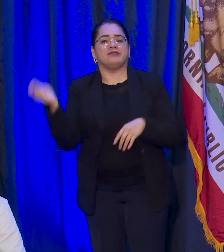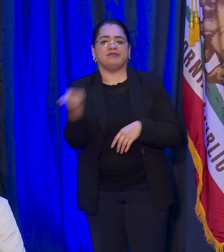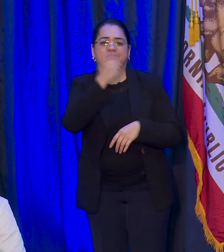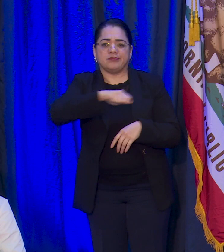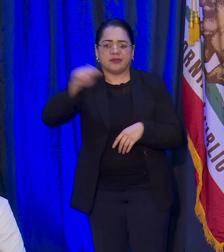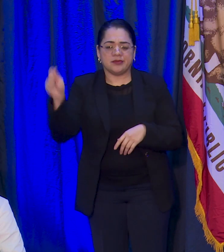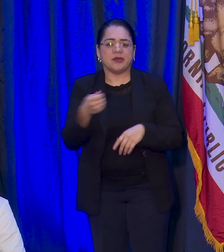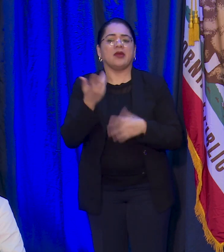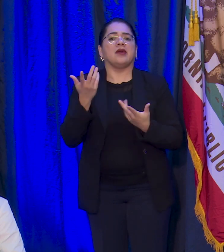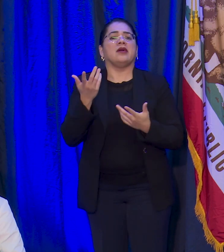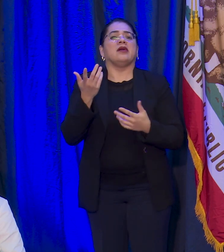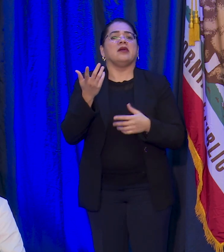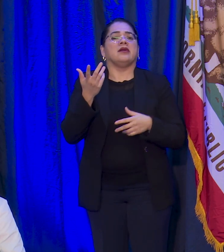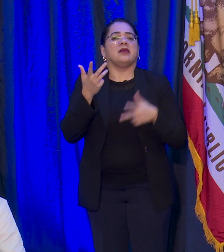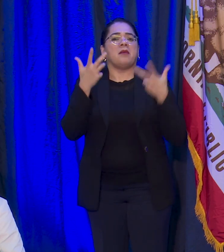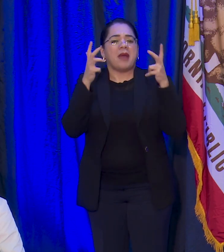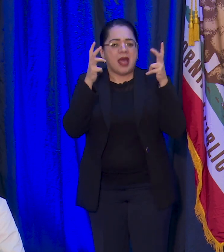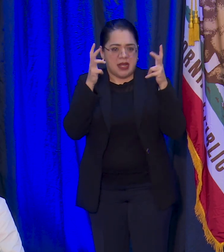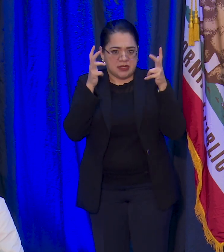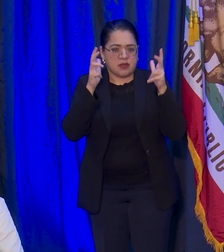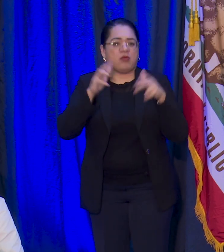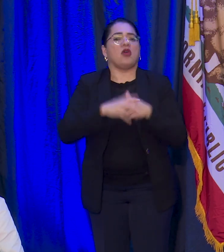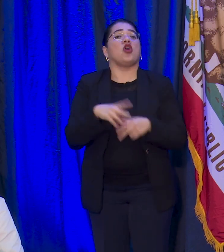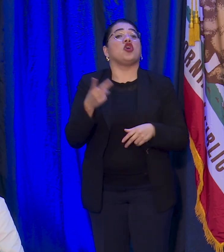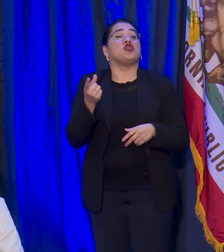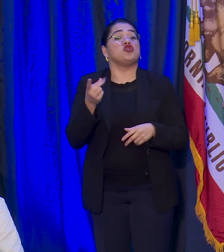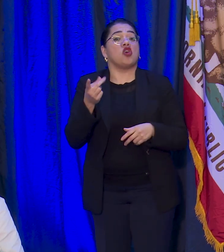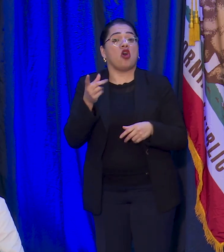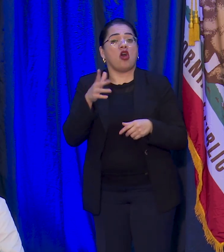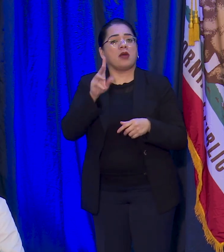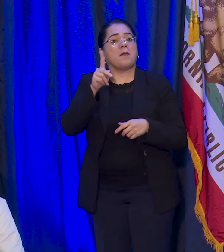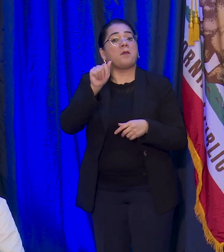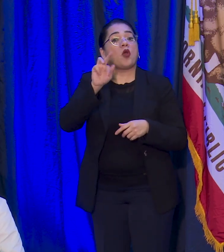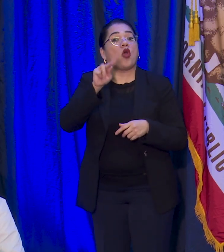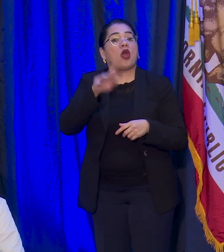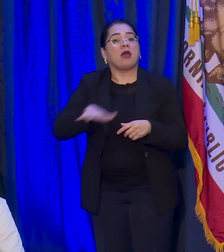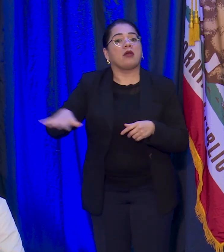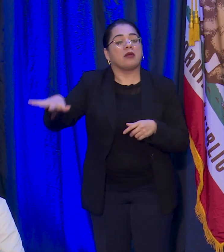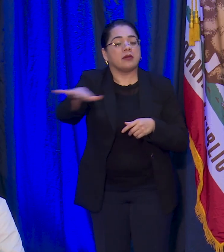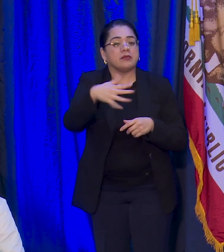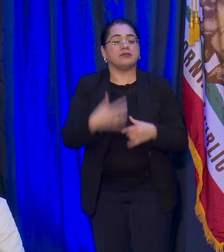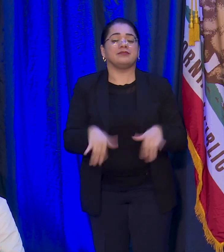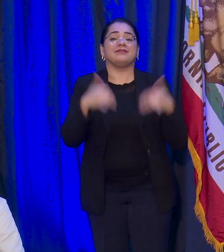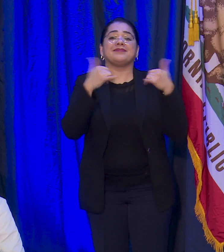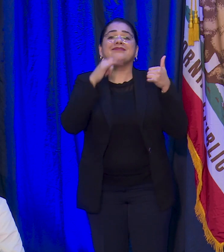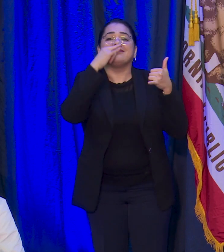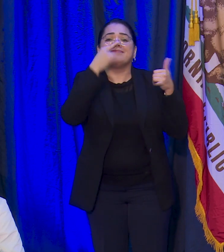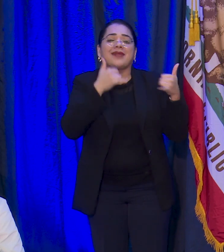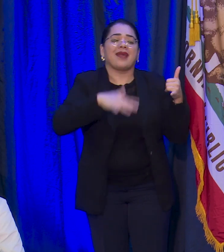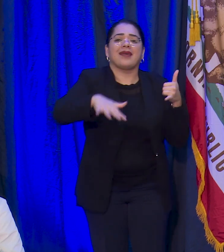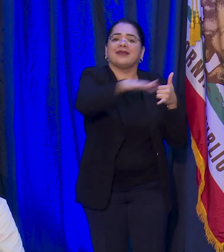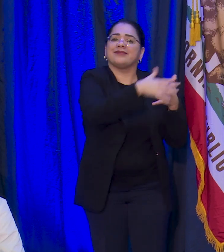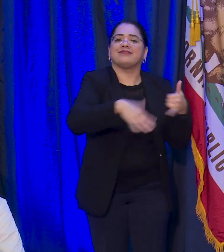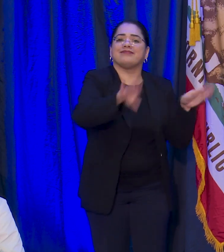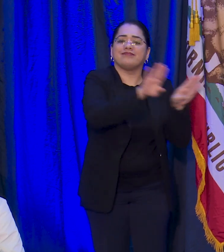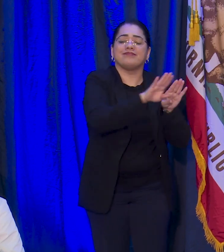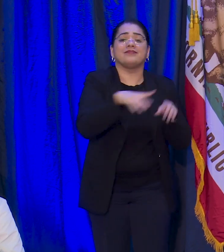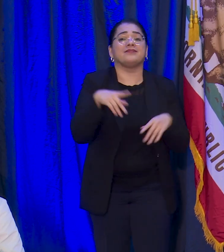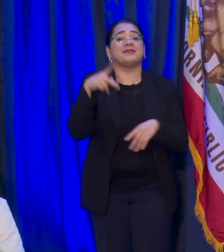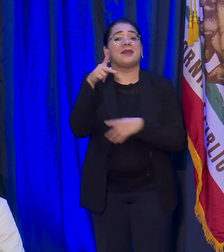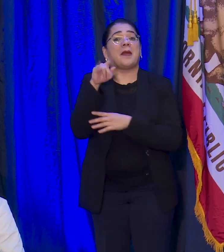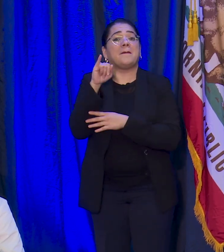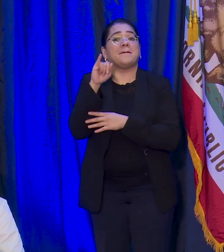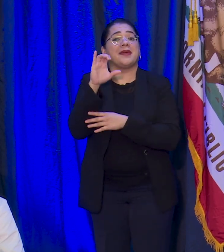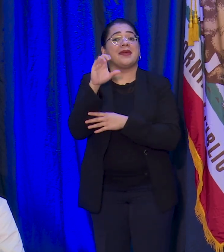basketball courts, golf courses, dog parks, playgrounds at parks, picnic areas, and any